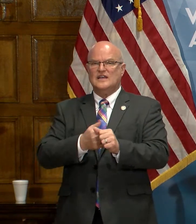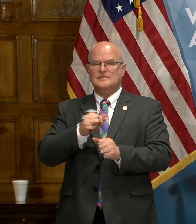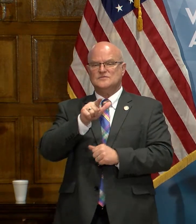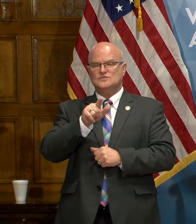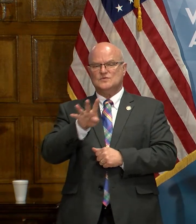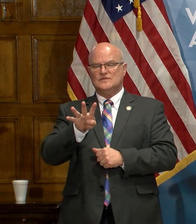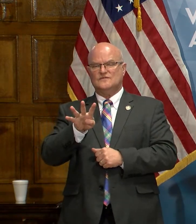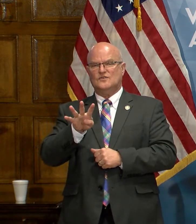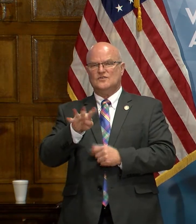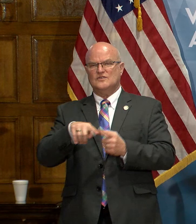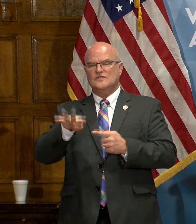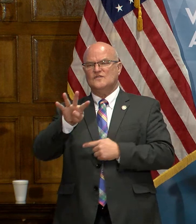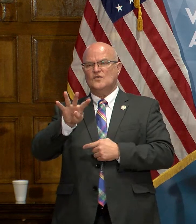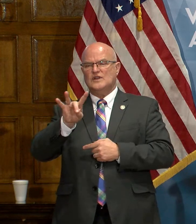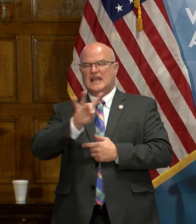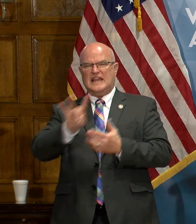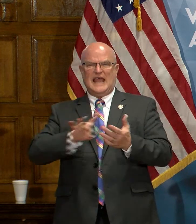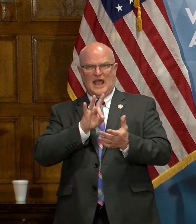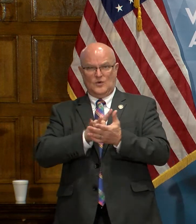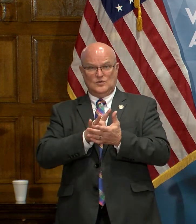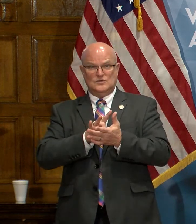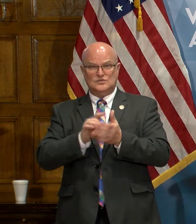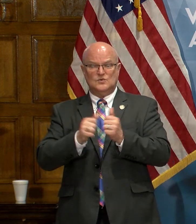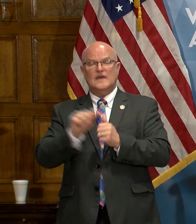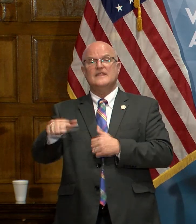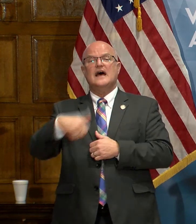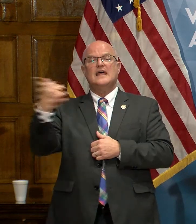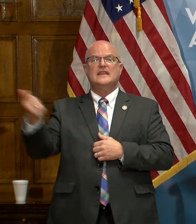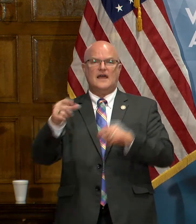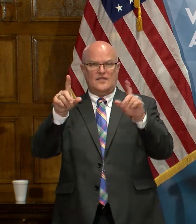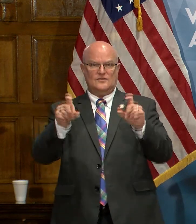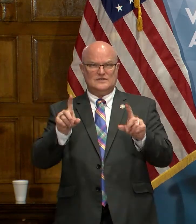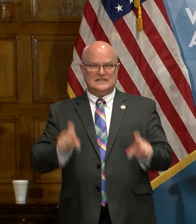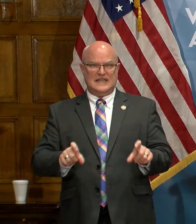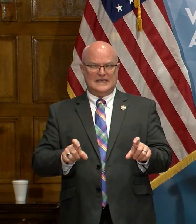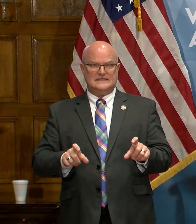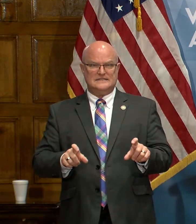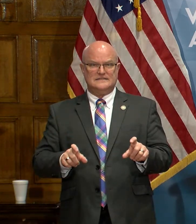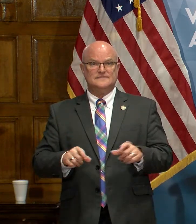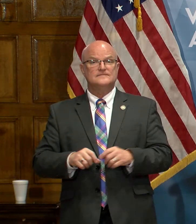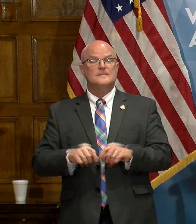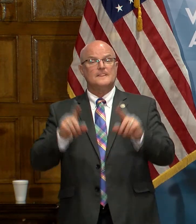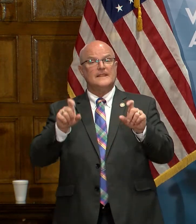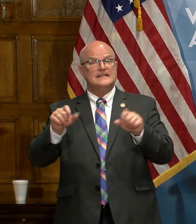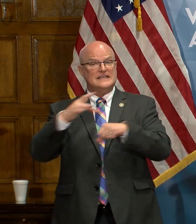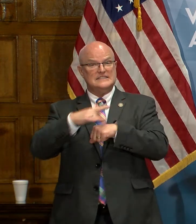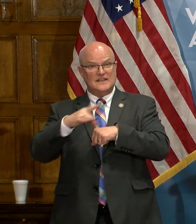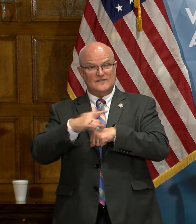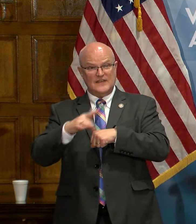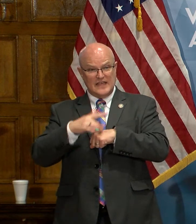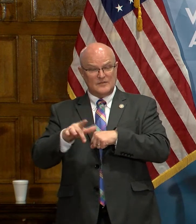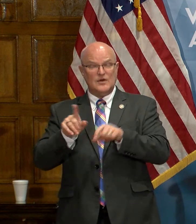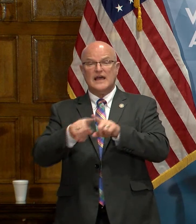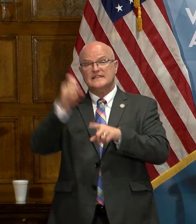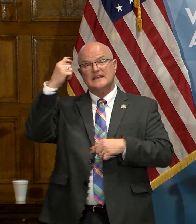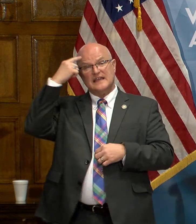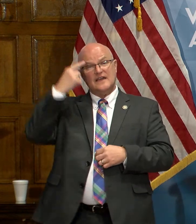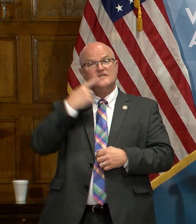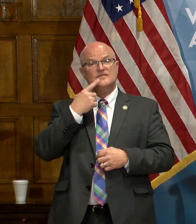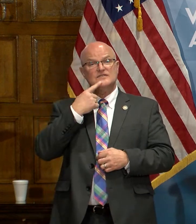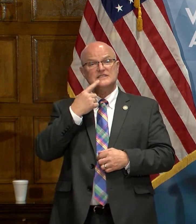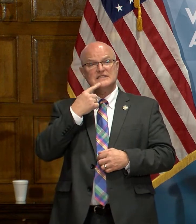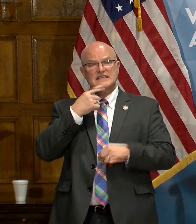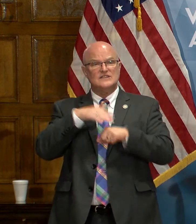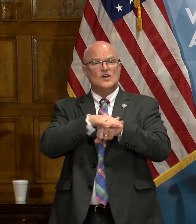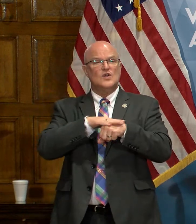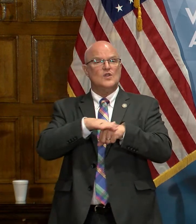24 to 48 hours, preferably with another test. Tests still are available, as the governor pointed out, in